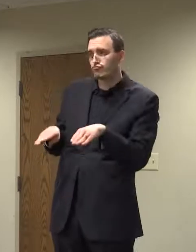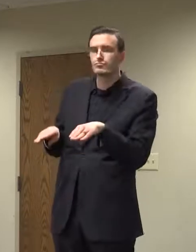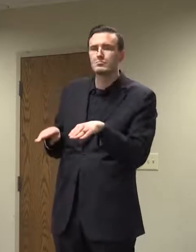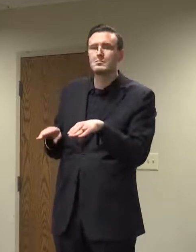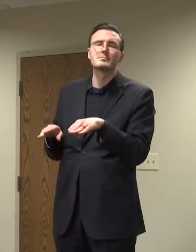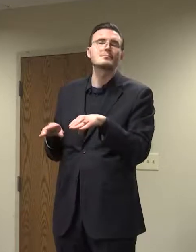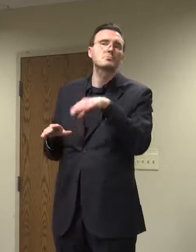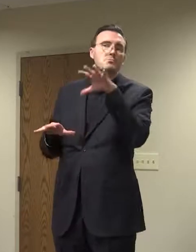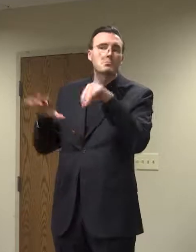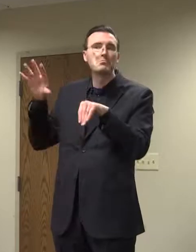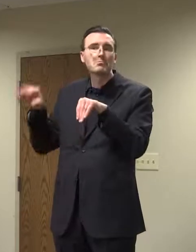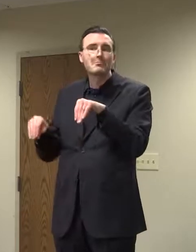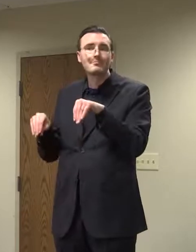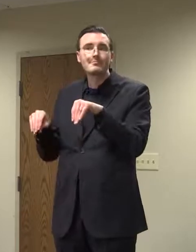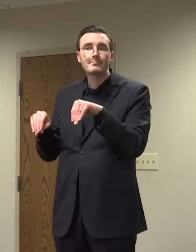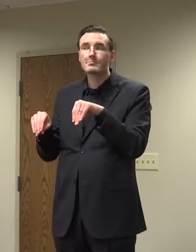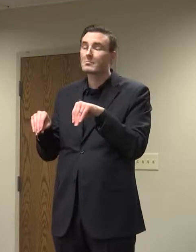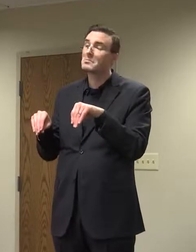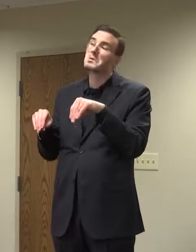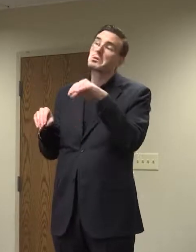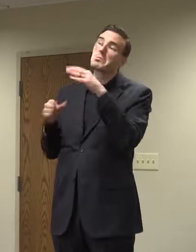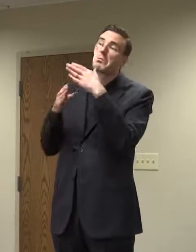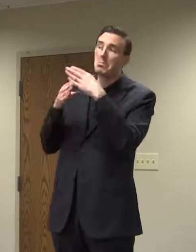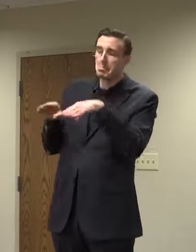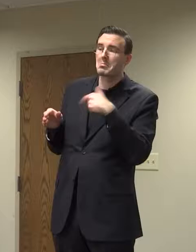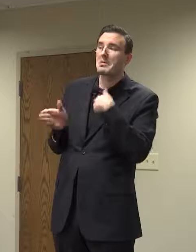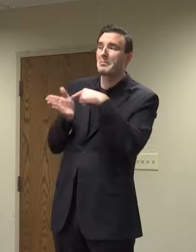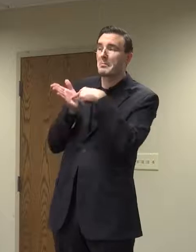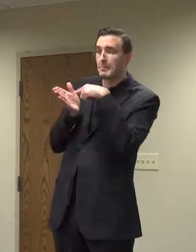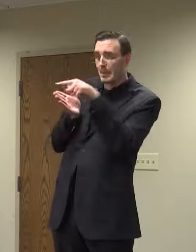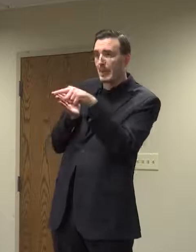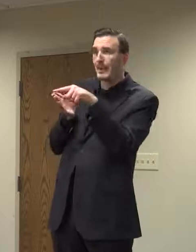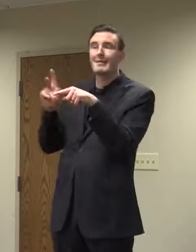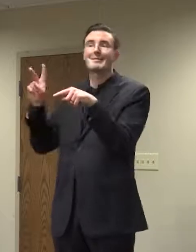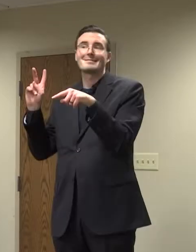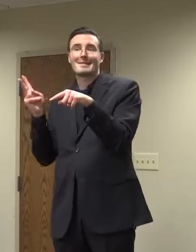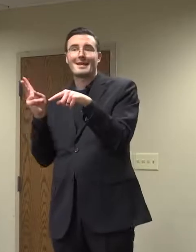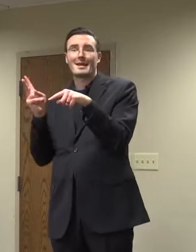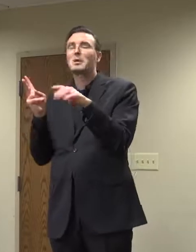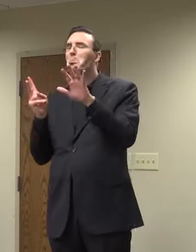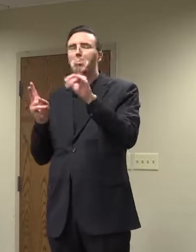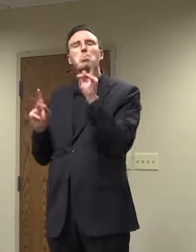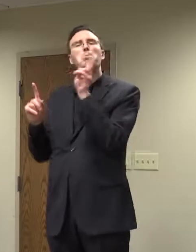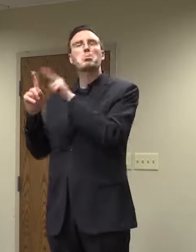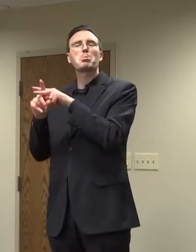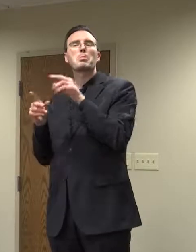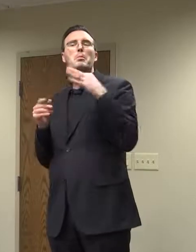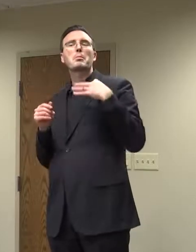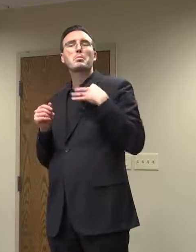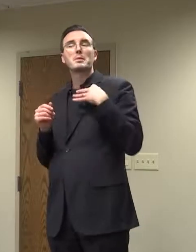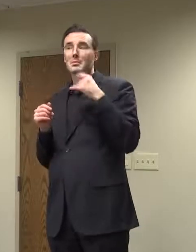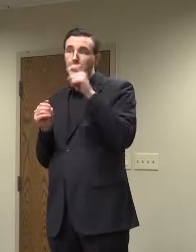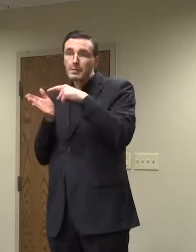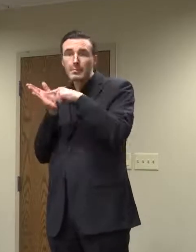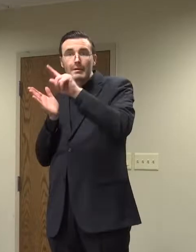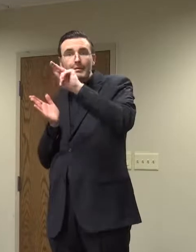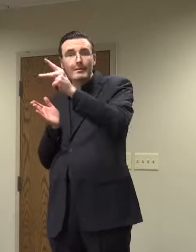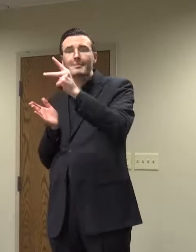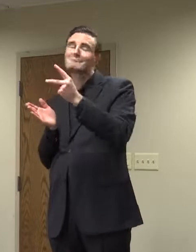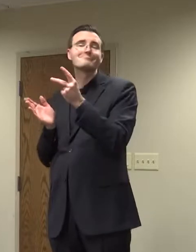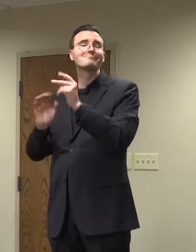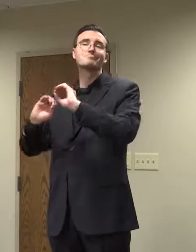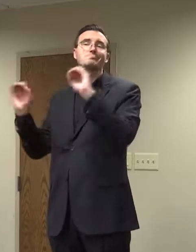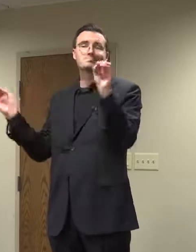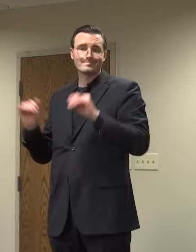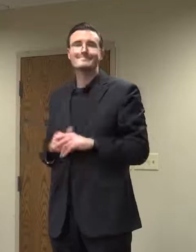installment, they will not be required to pay the second installment when they file their renewal application. Third